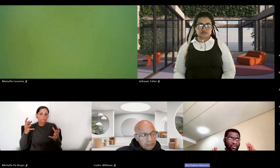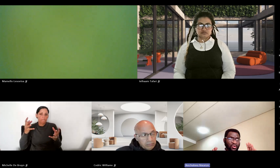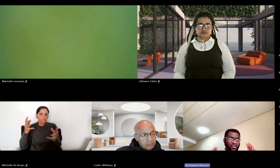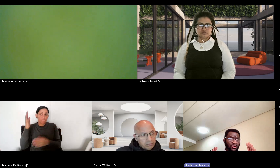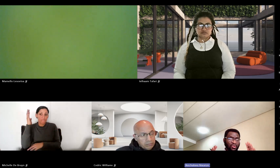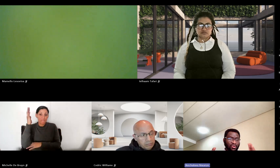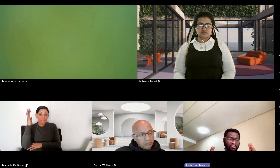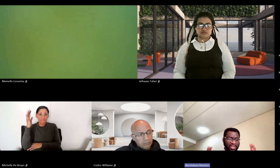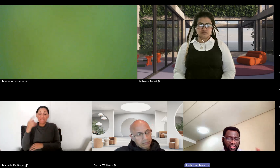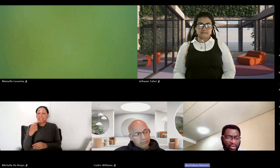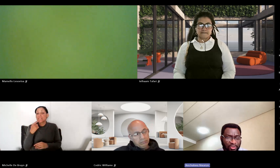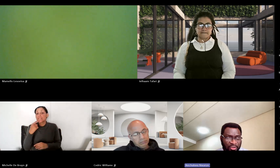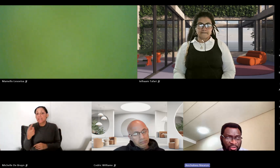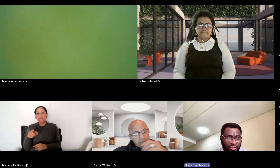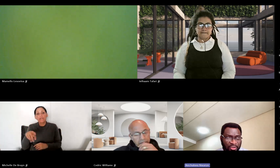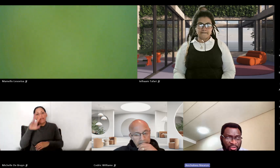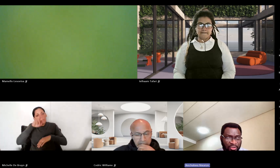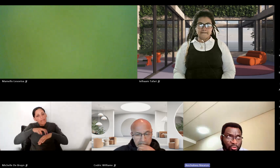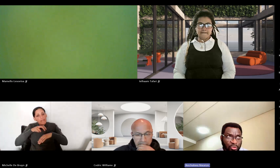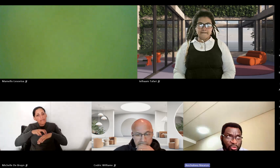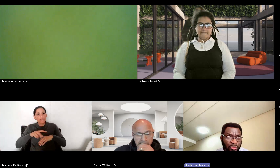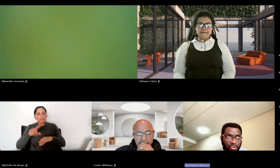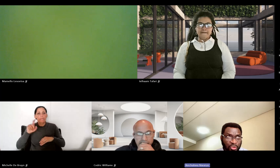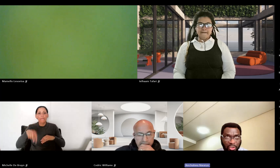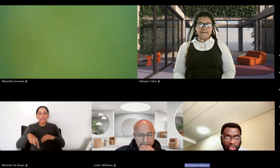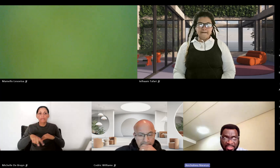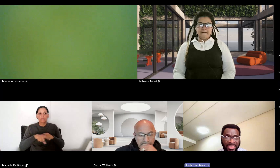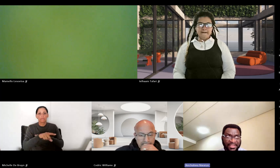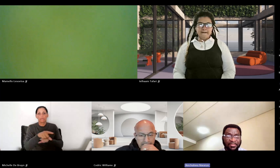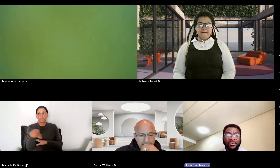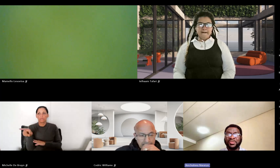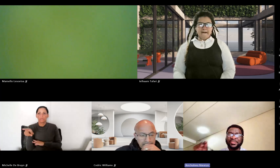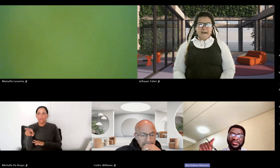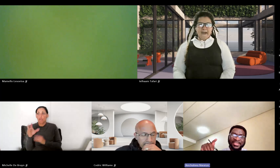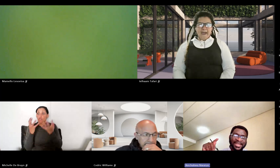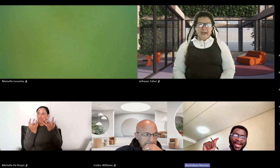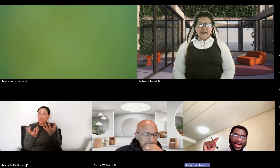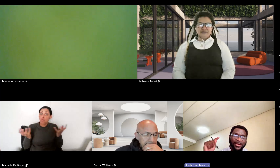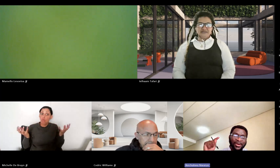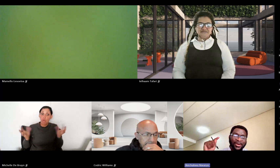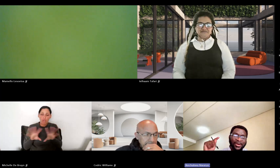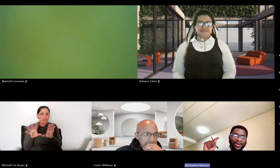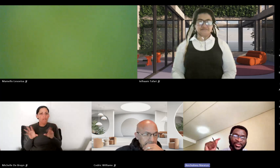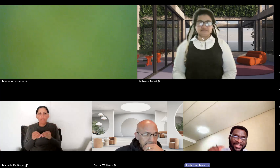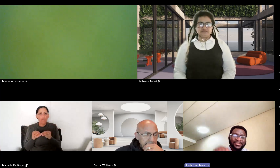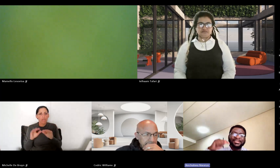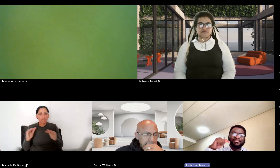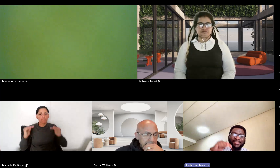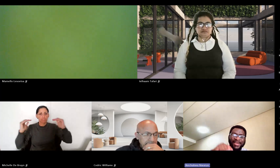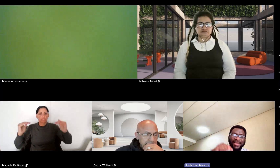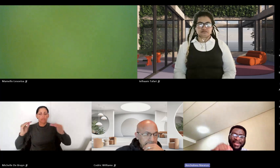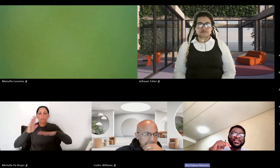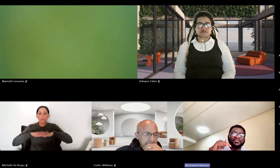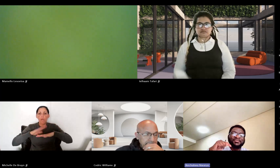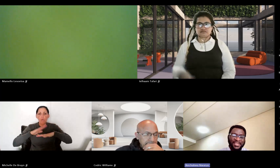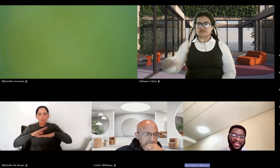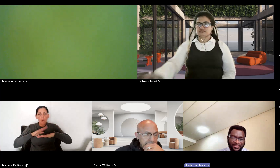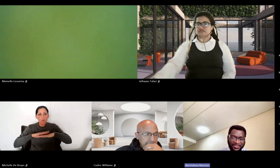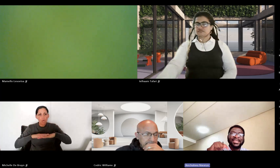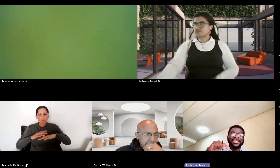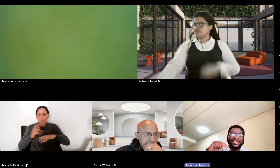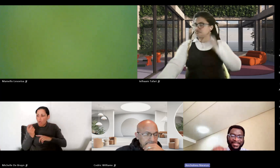being able to go beyond, just the resources and everything, but trying to understand how the person